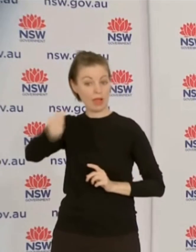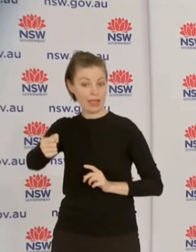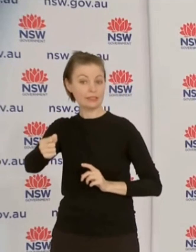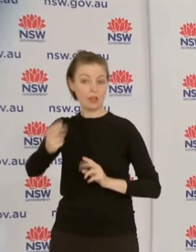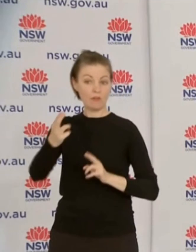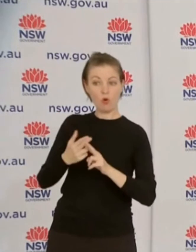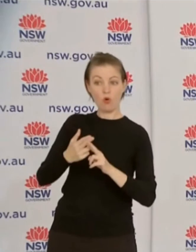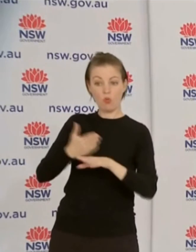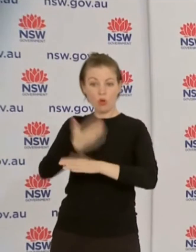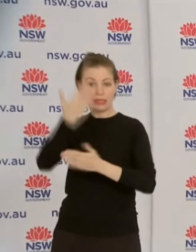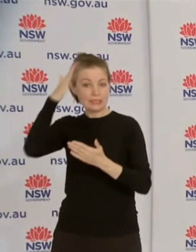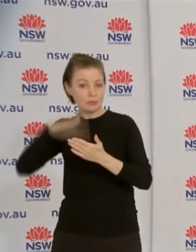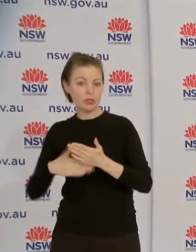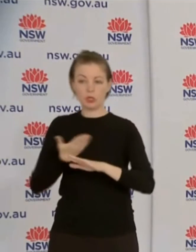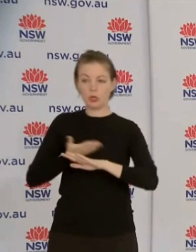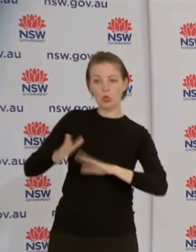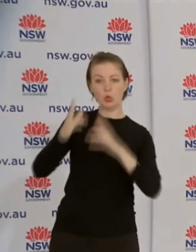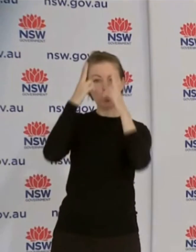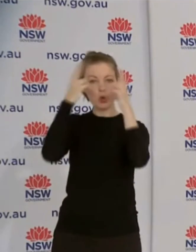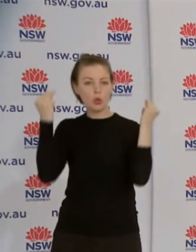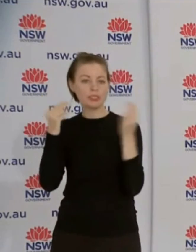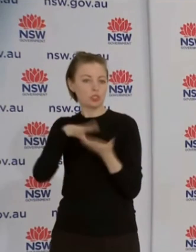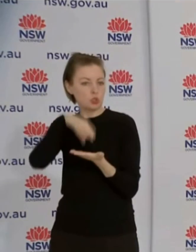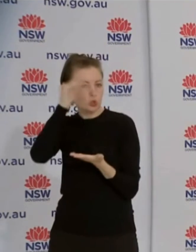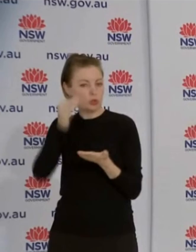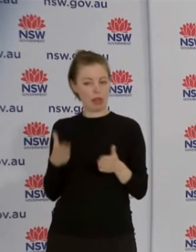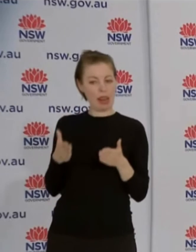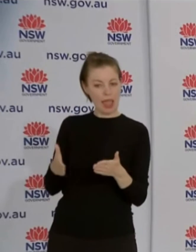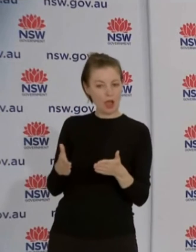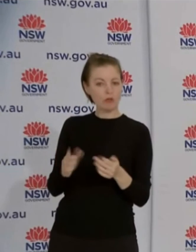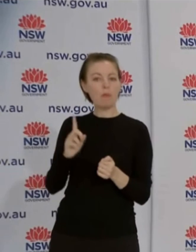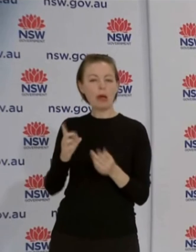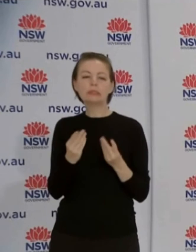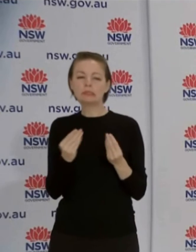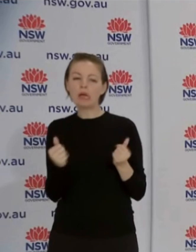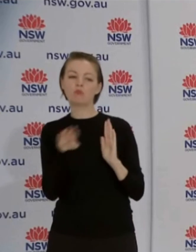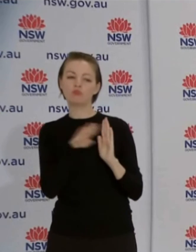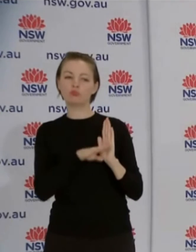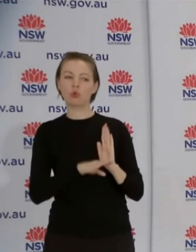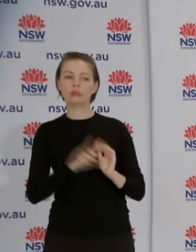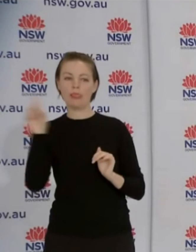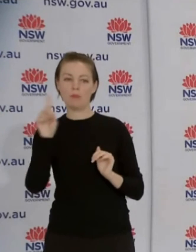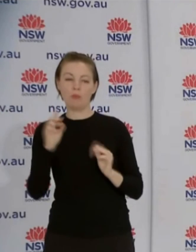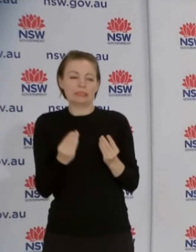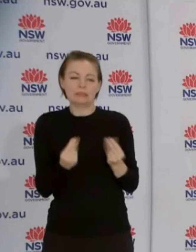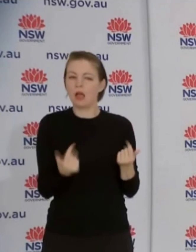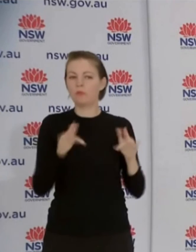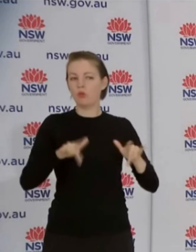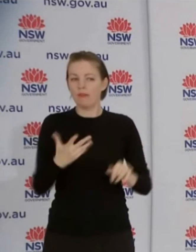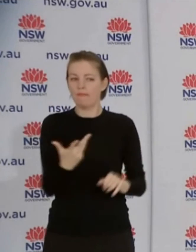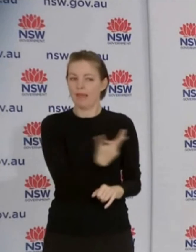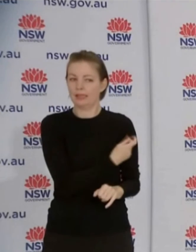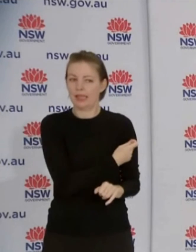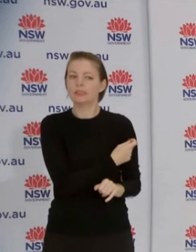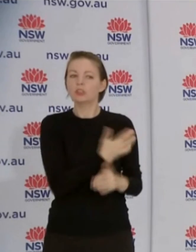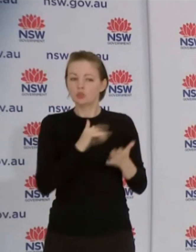new nurses and students into our hospitals, but obviously there's some requirements around being vaccinated, so I expect that will continue